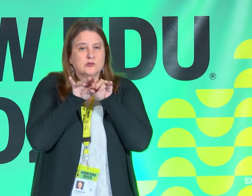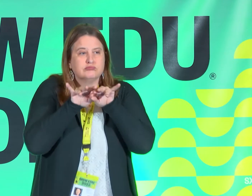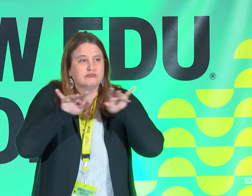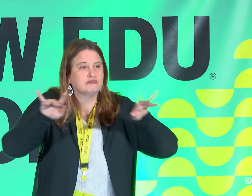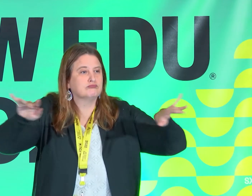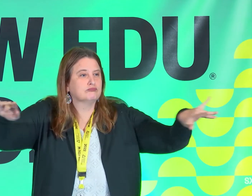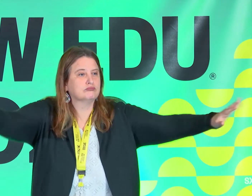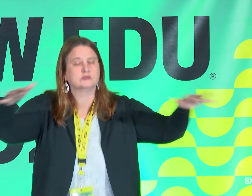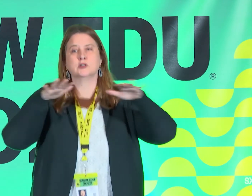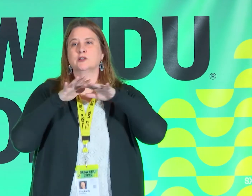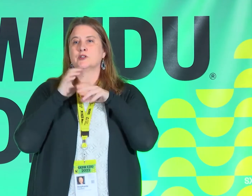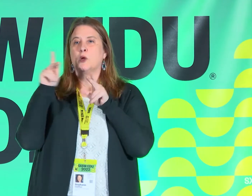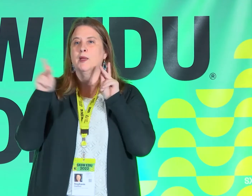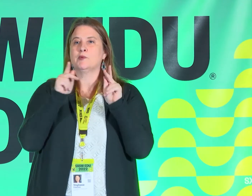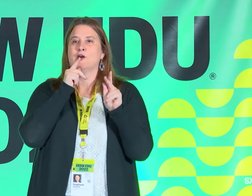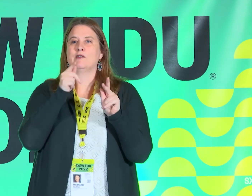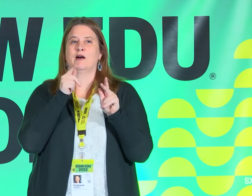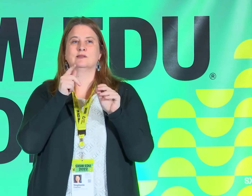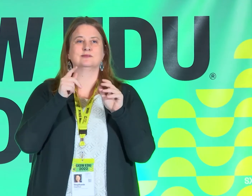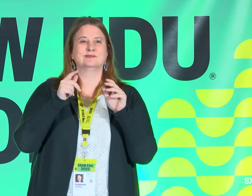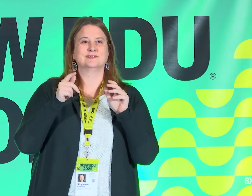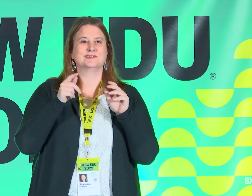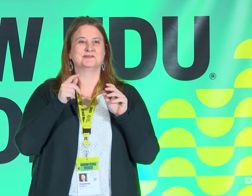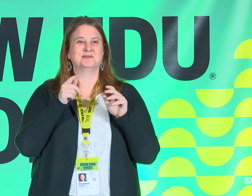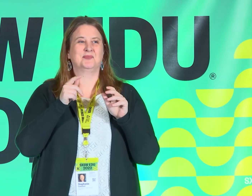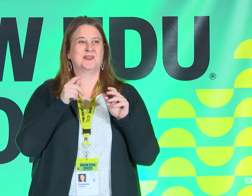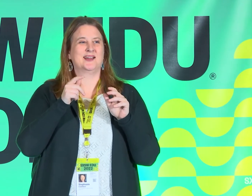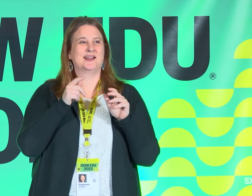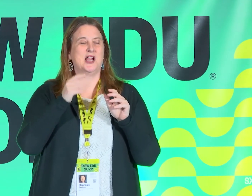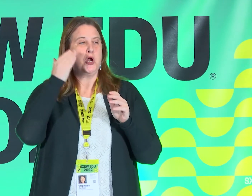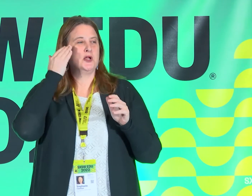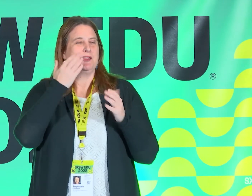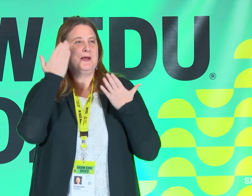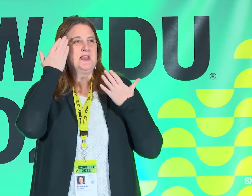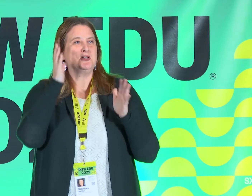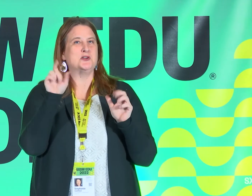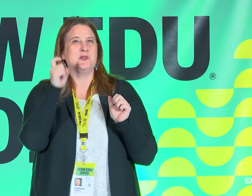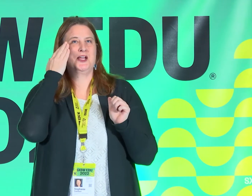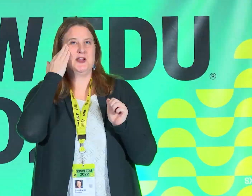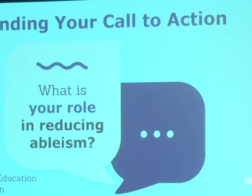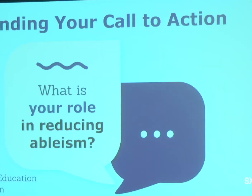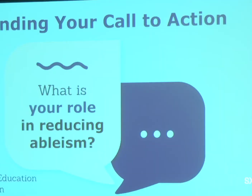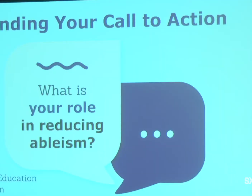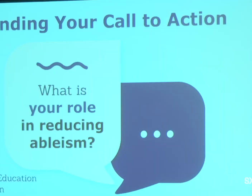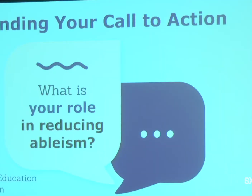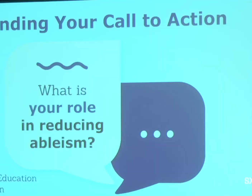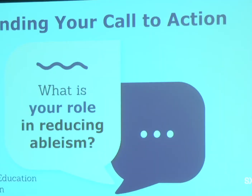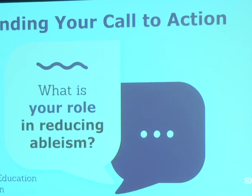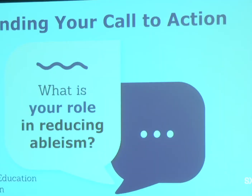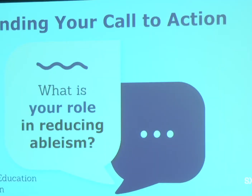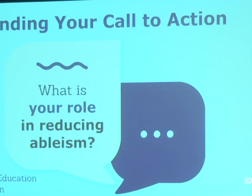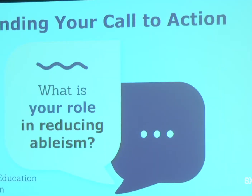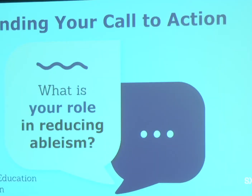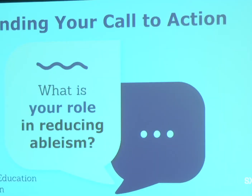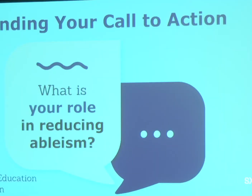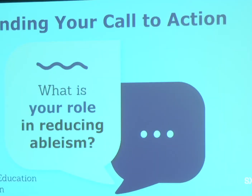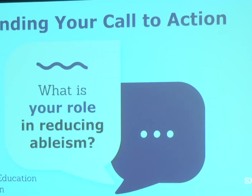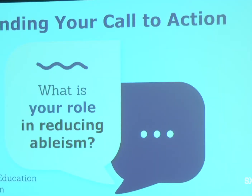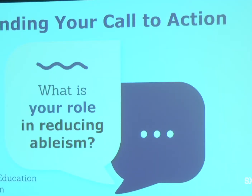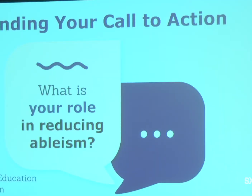to action right now is to make this far more pervasive, get the word out to everyone and anyone, because you don't know what you don't know.